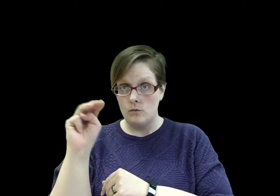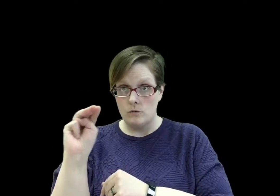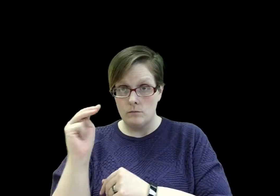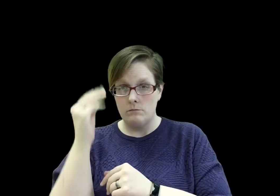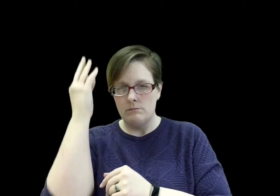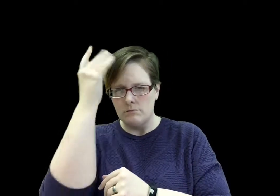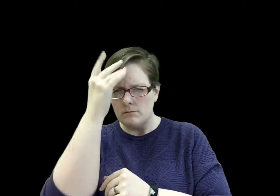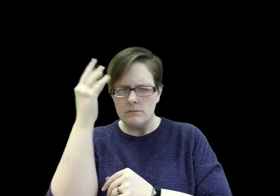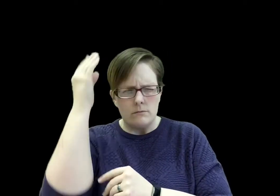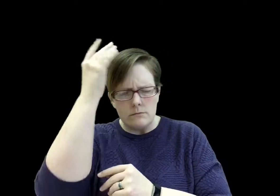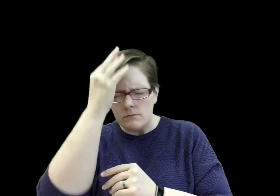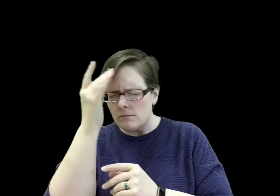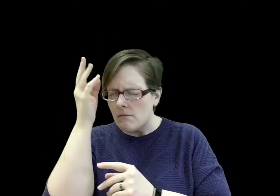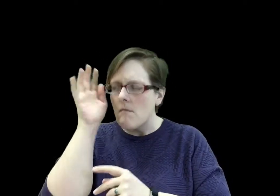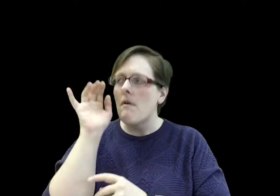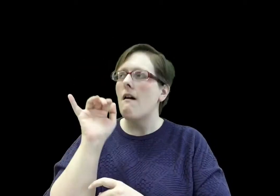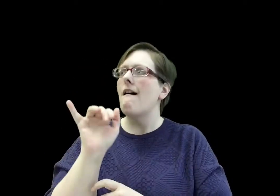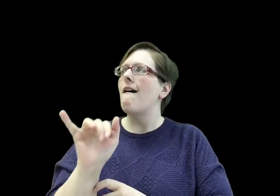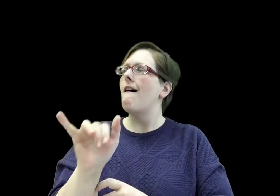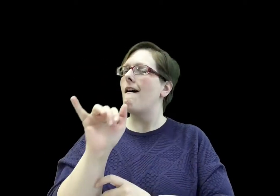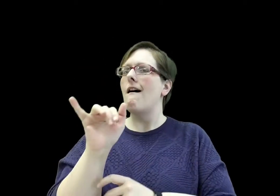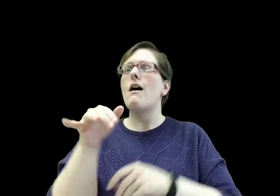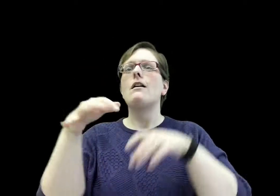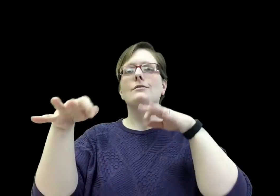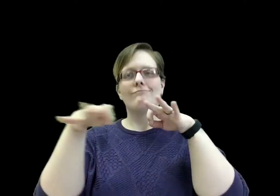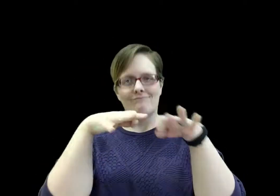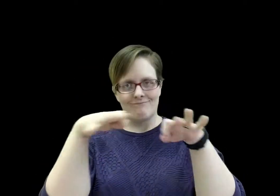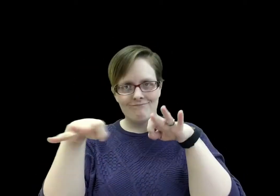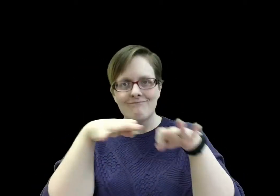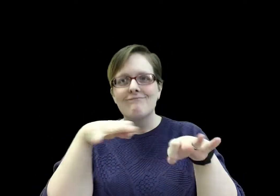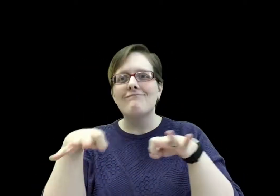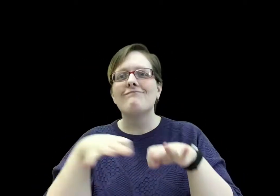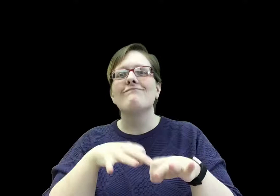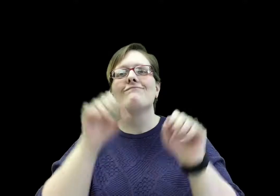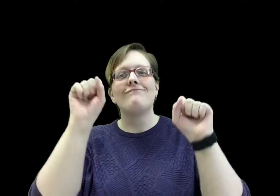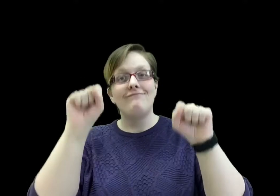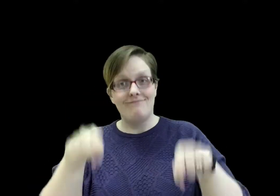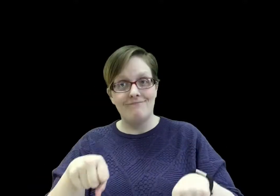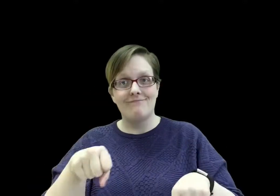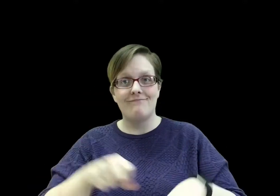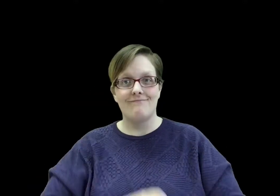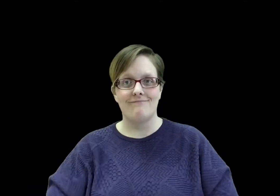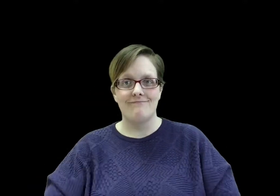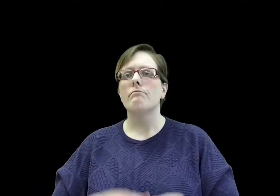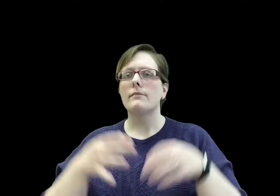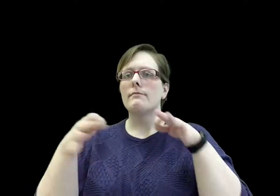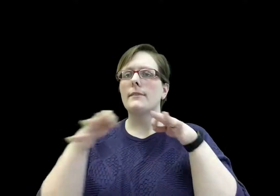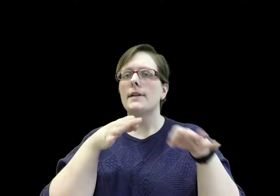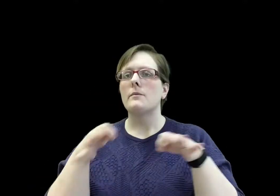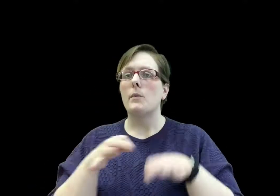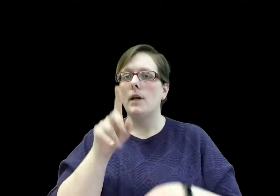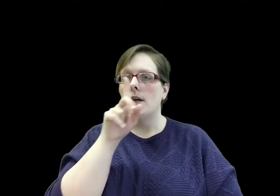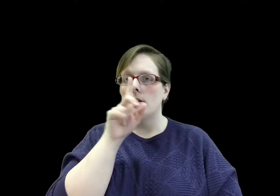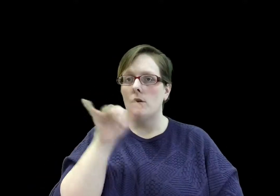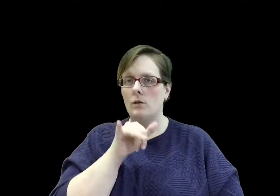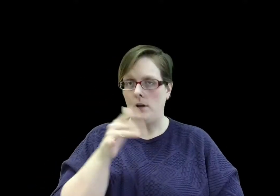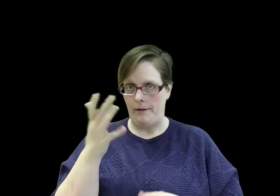So altogether, Gregor Mendel, after all of his thinking and observation, was finally able to explain